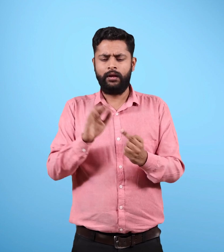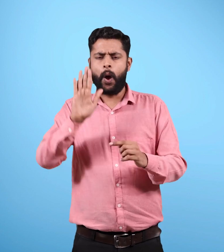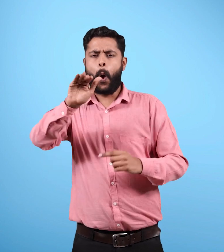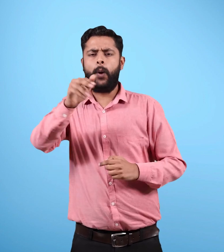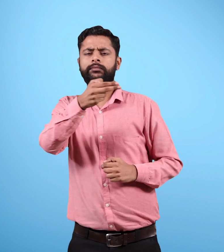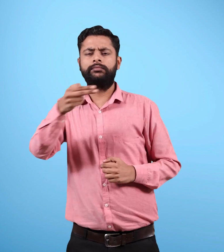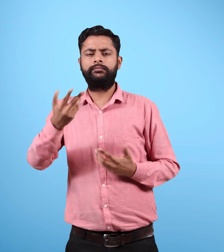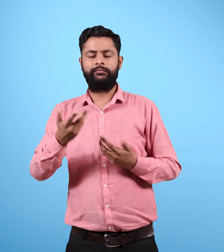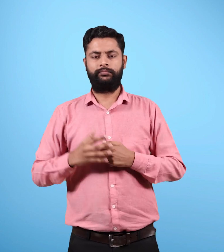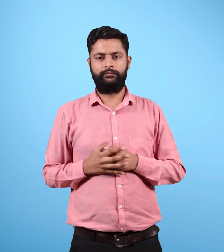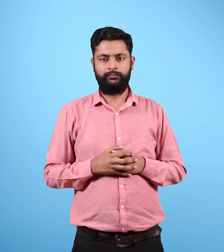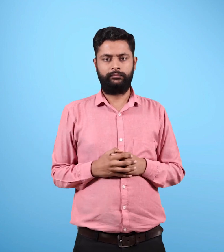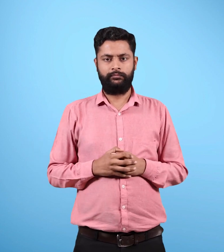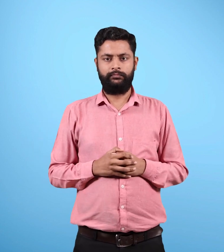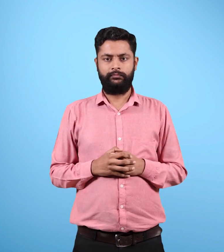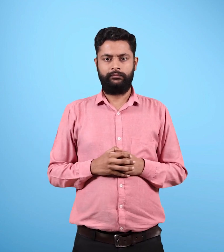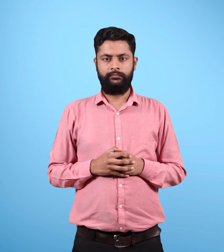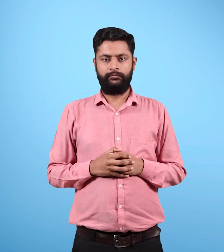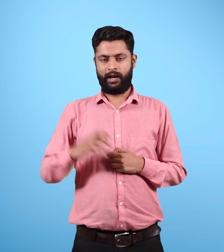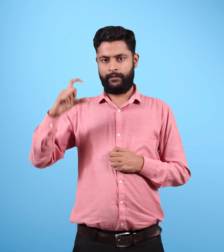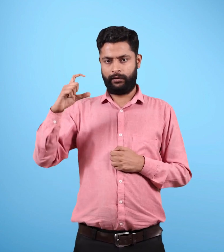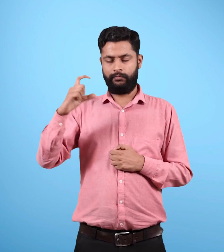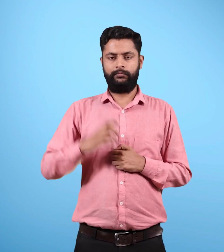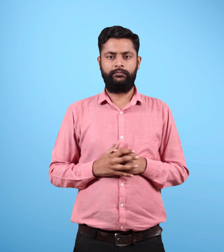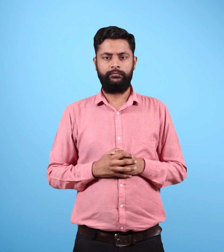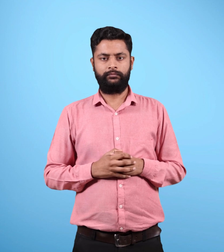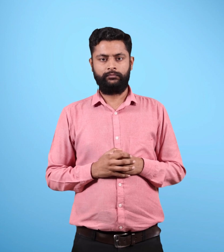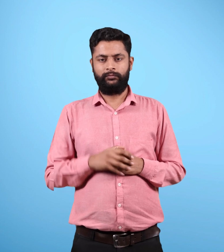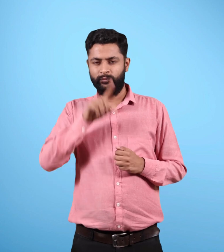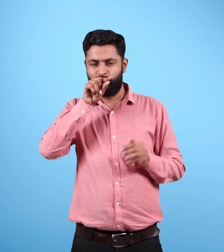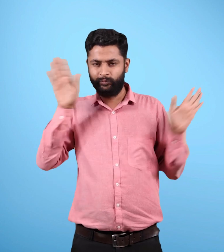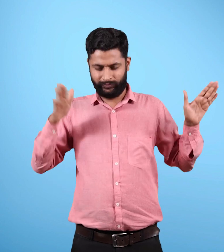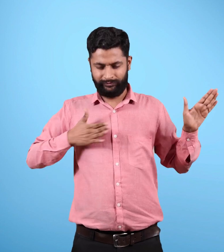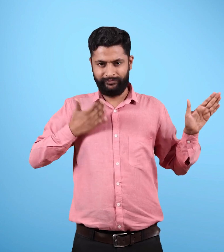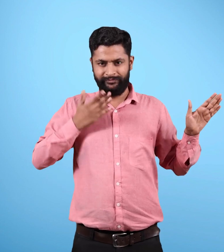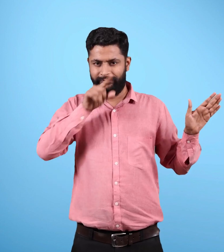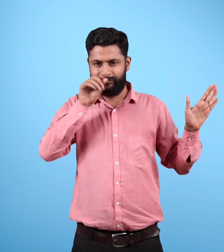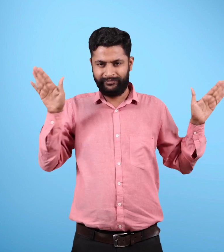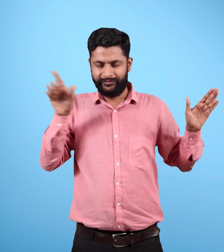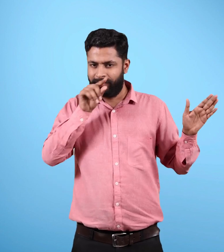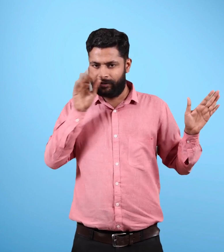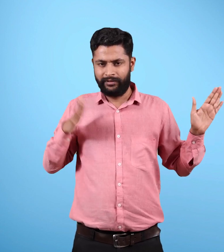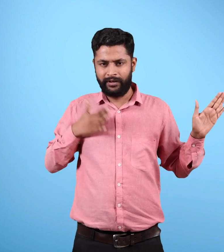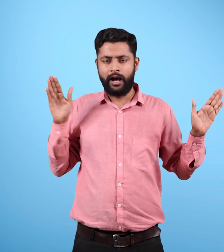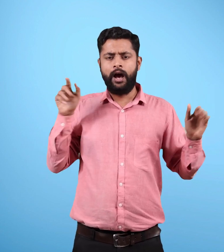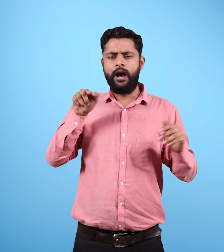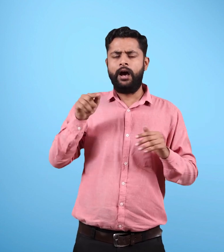called blank. C. Parrot eats only